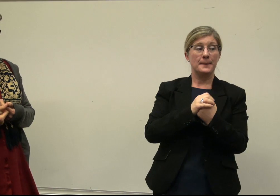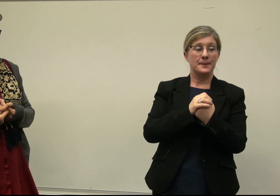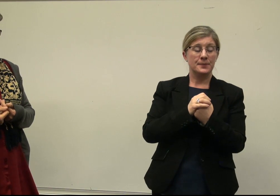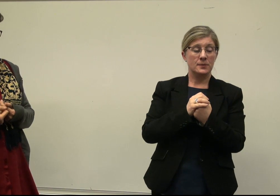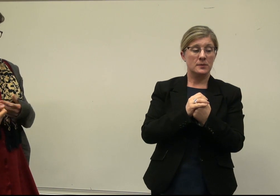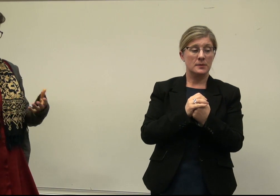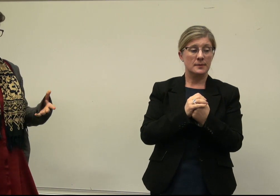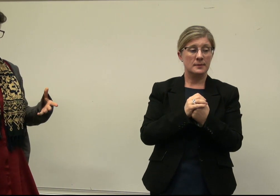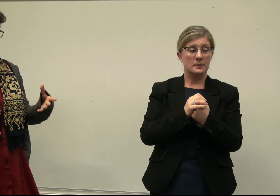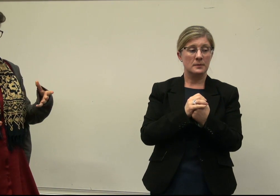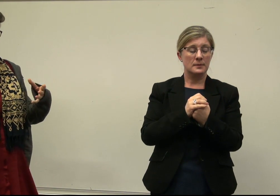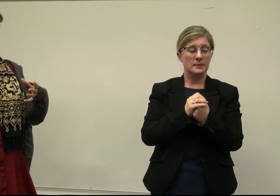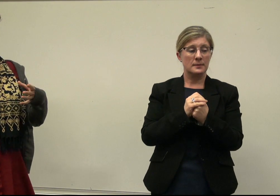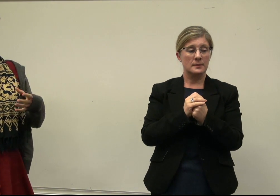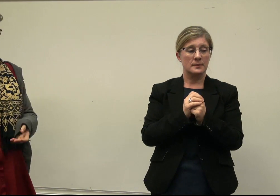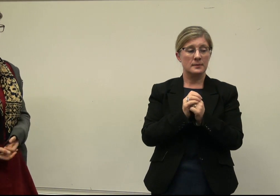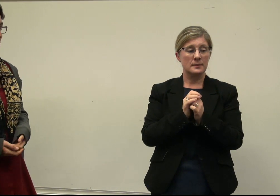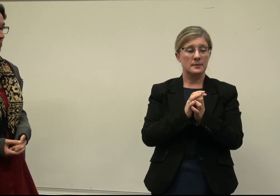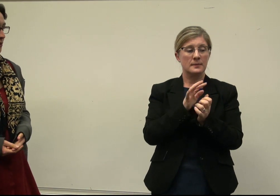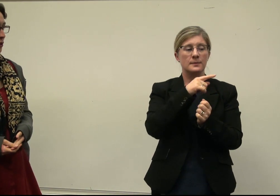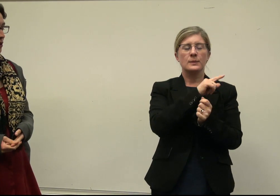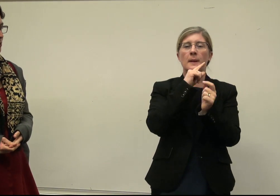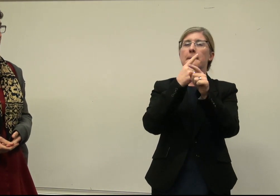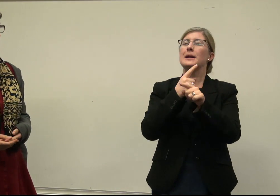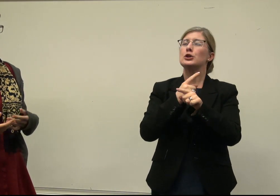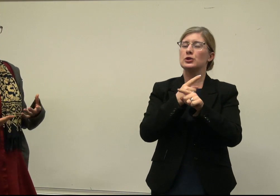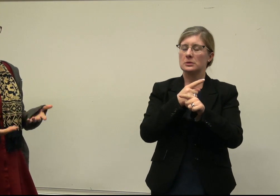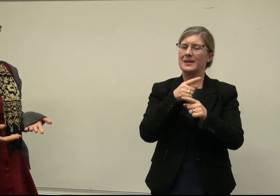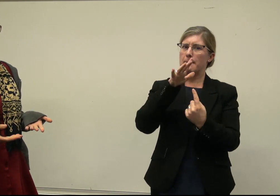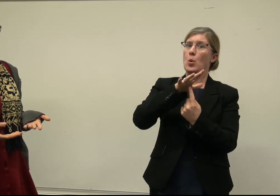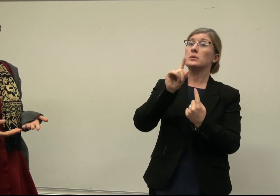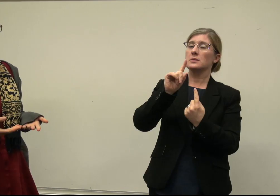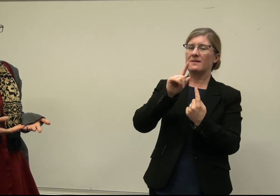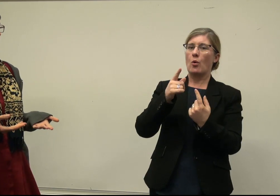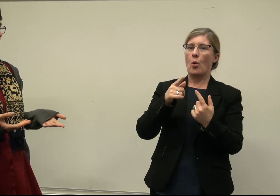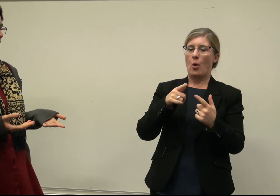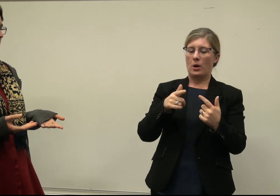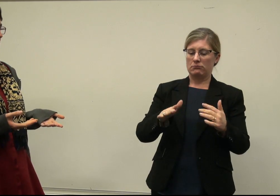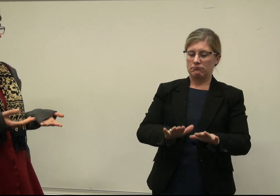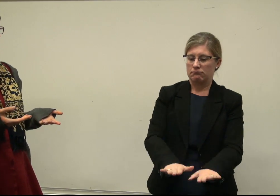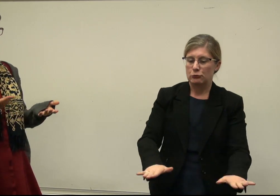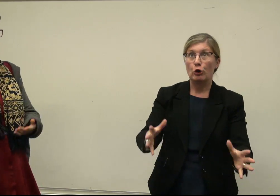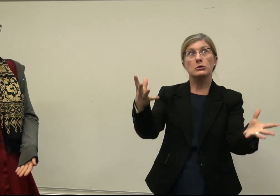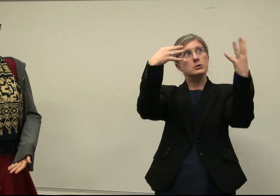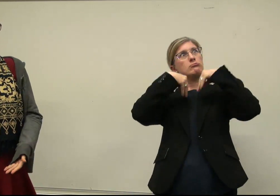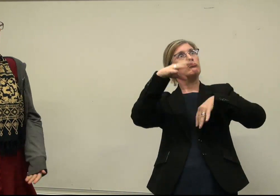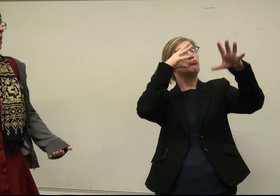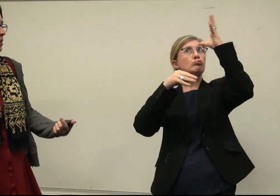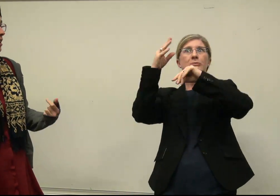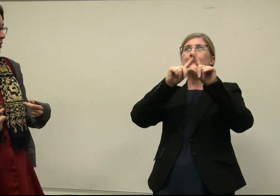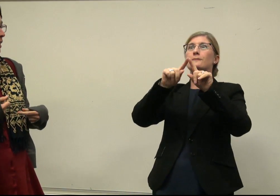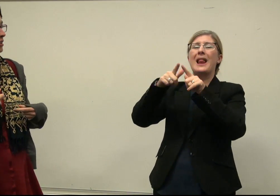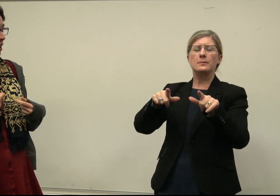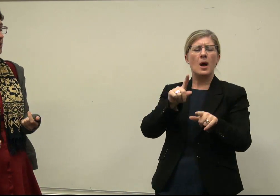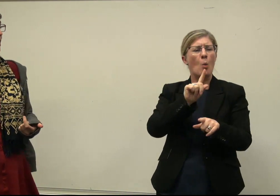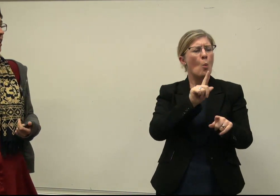So you were mentioning the importance of early language input for children, but with deaf children, what happens if you have hearing parents, and then maybe